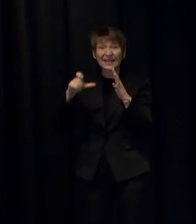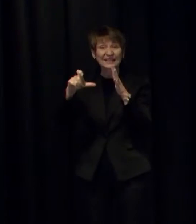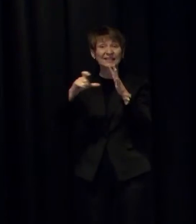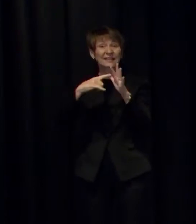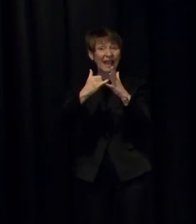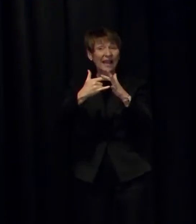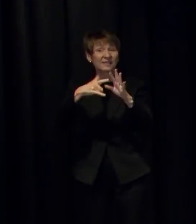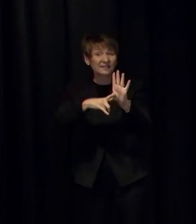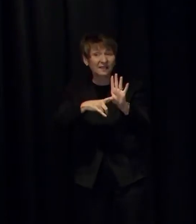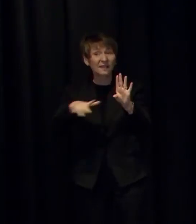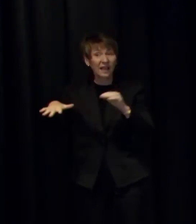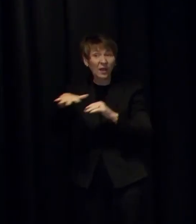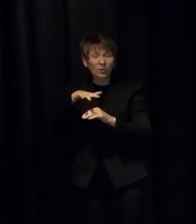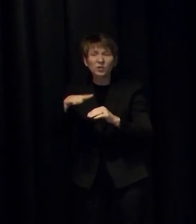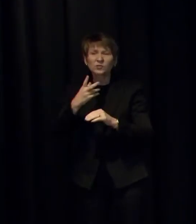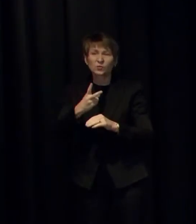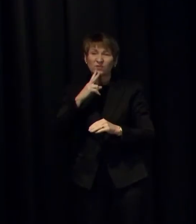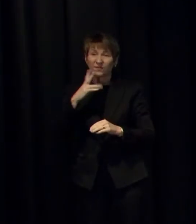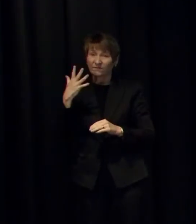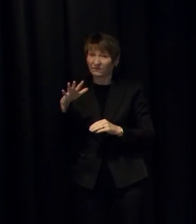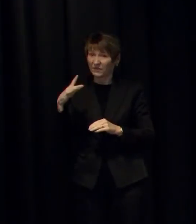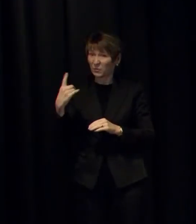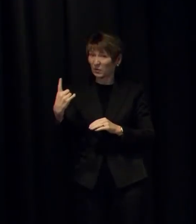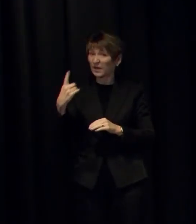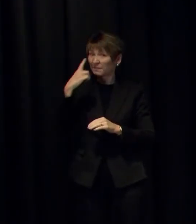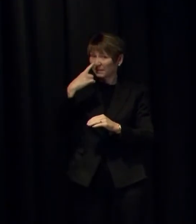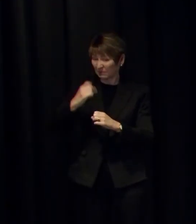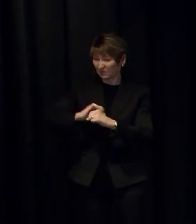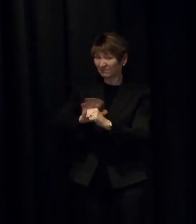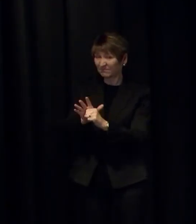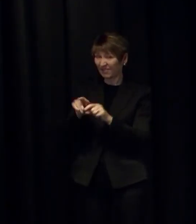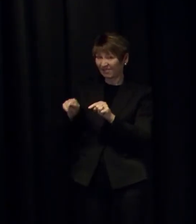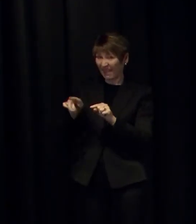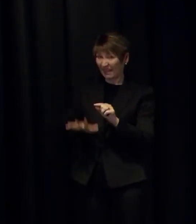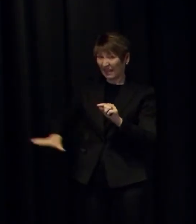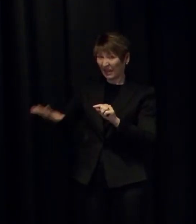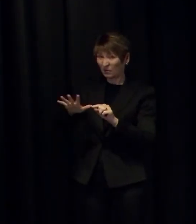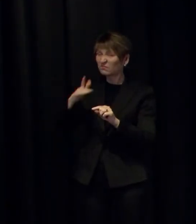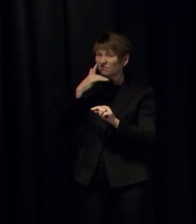government area has recorded 251 new cases. So that is a